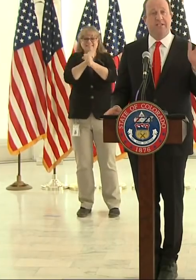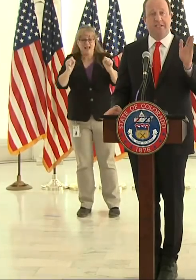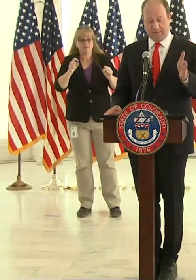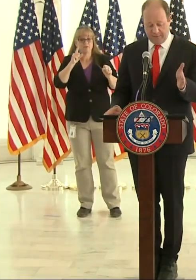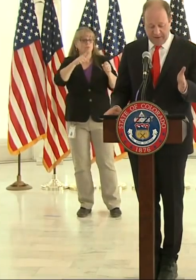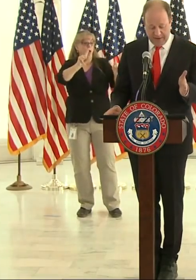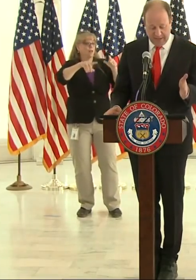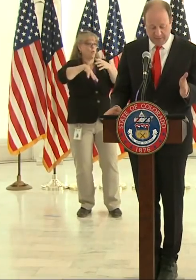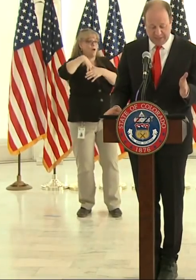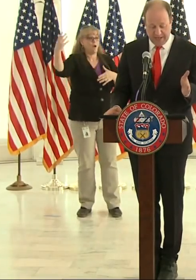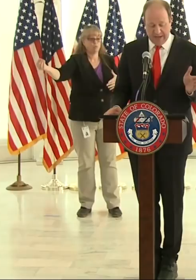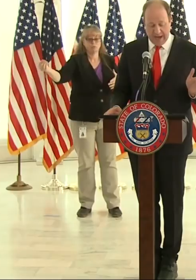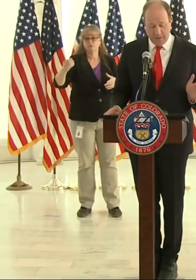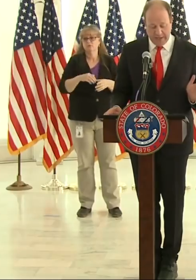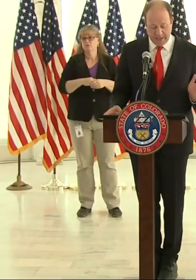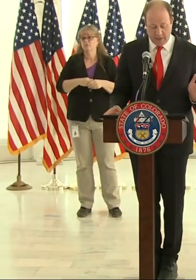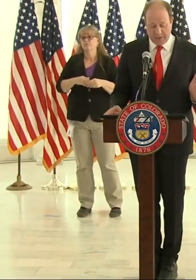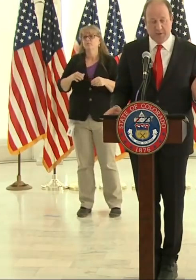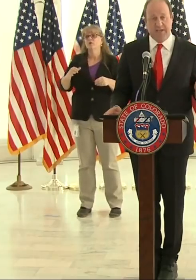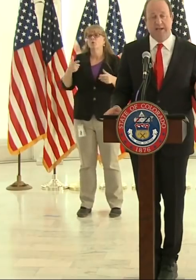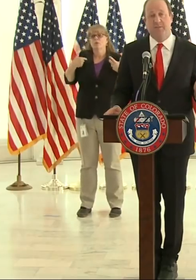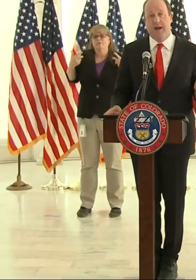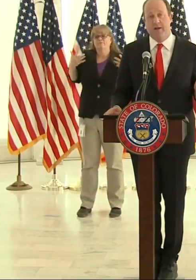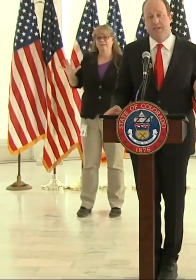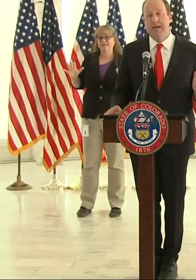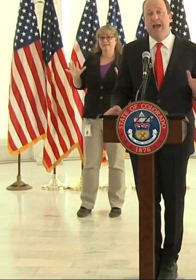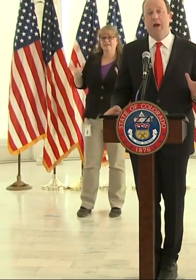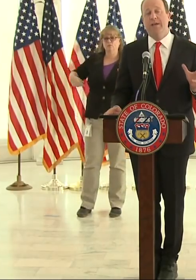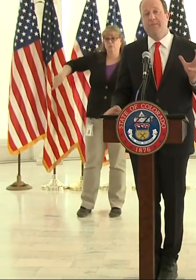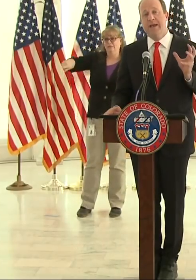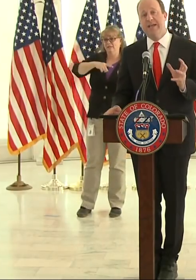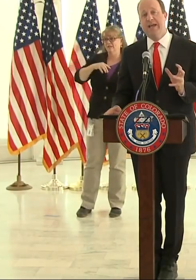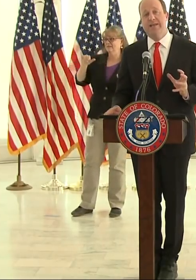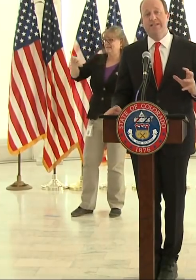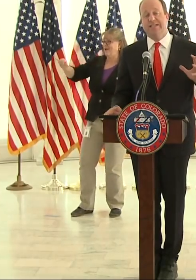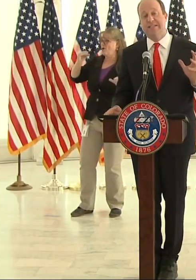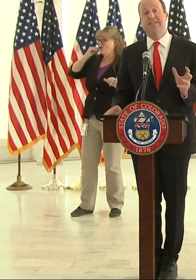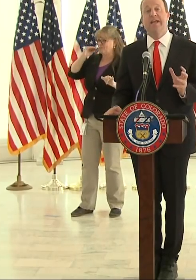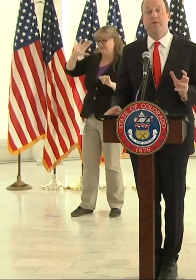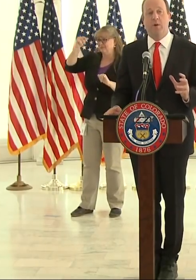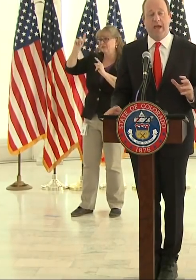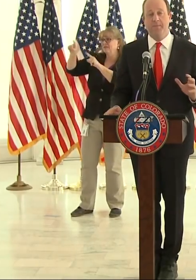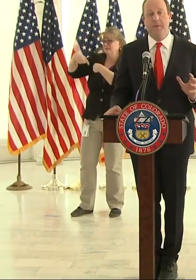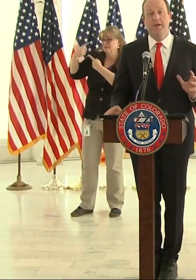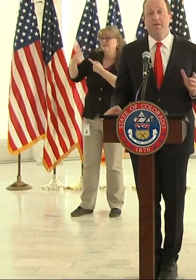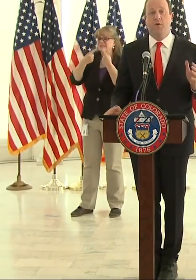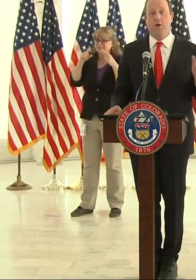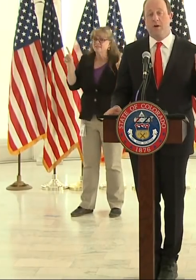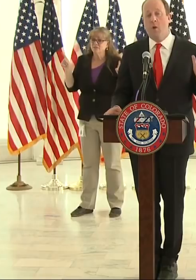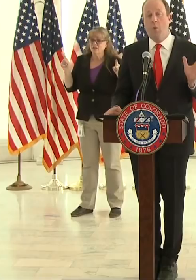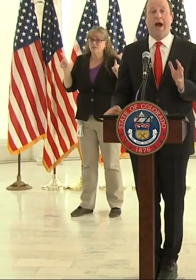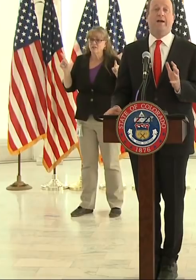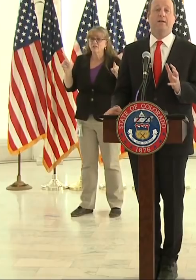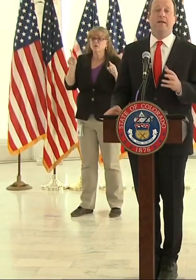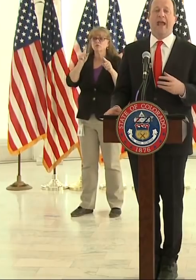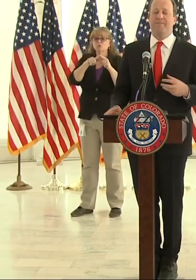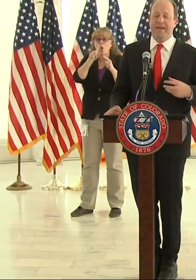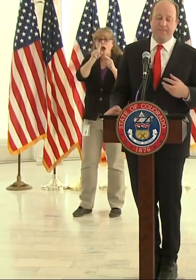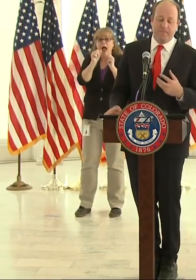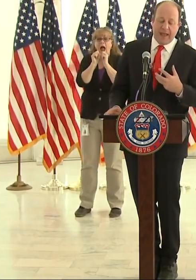social interactions 75 to 80%. And now we need to go into, as that expires, how we can maintain this in a sustainable way for a